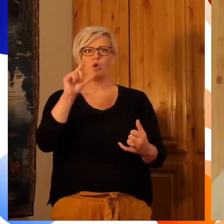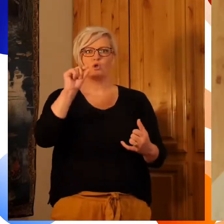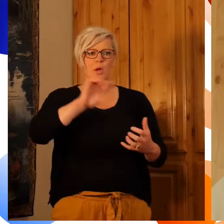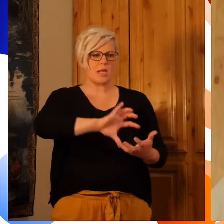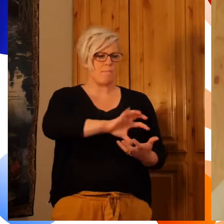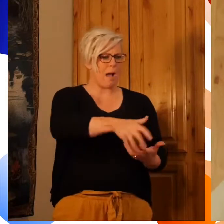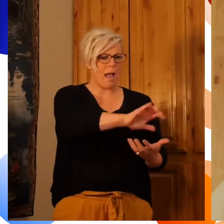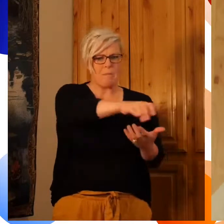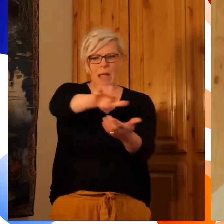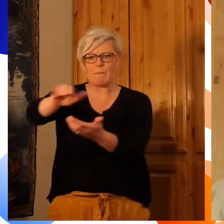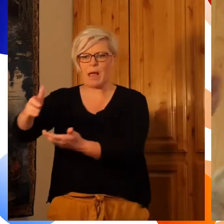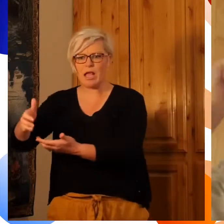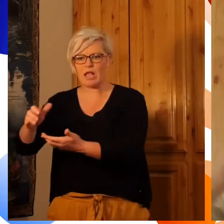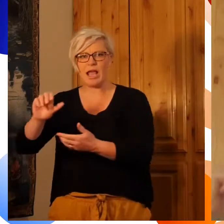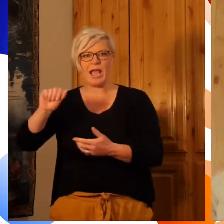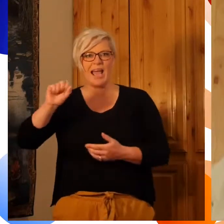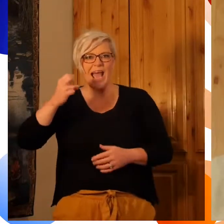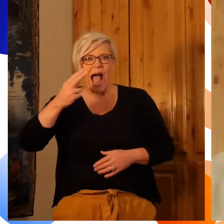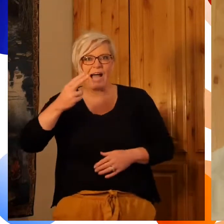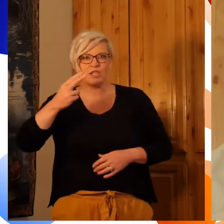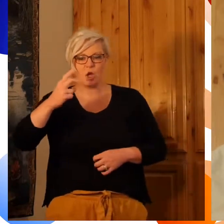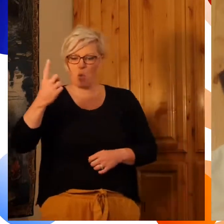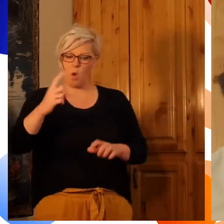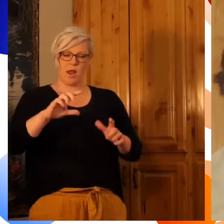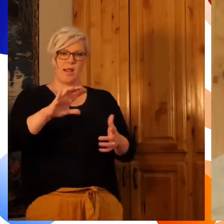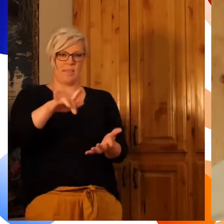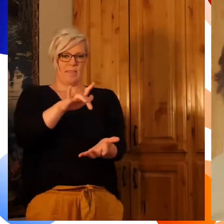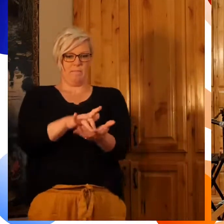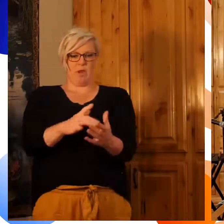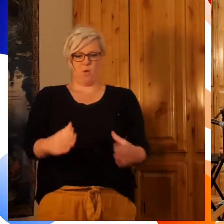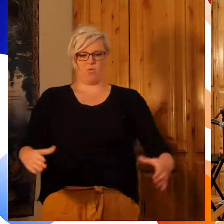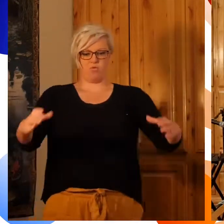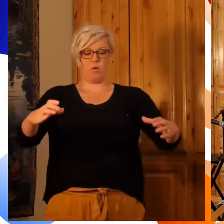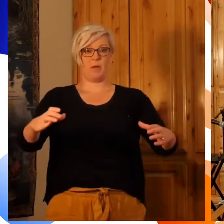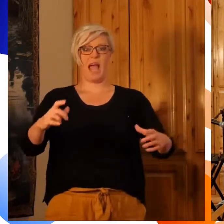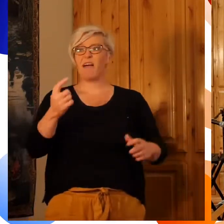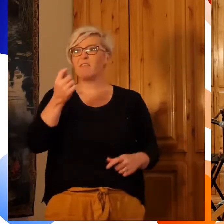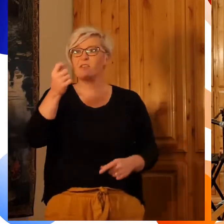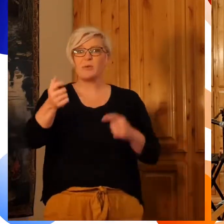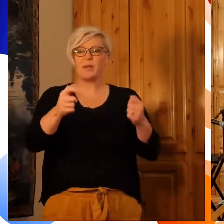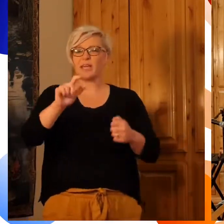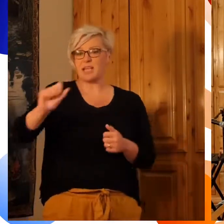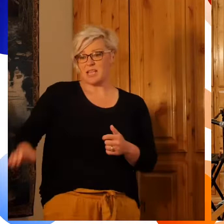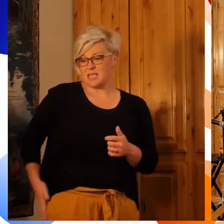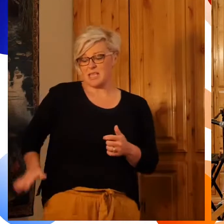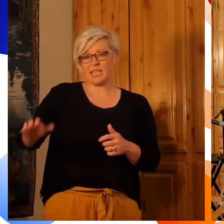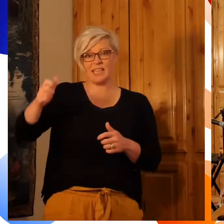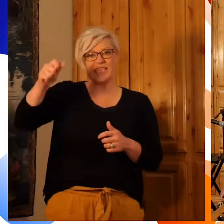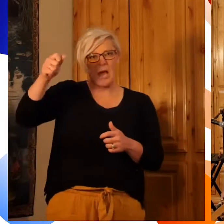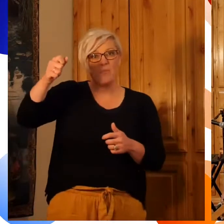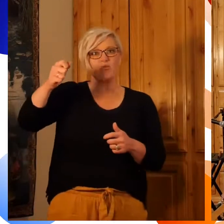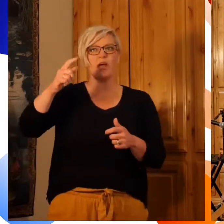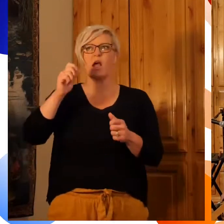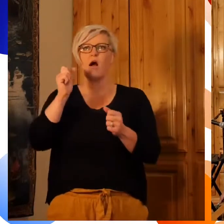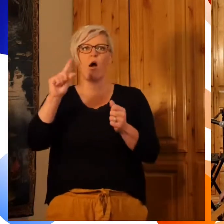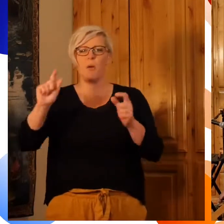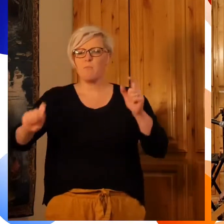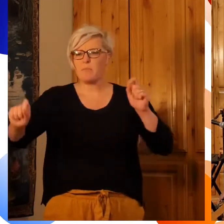in the center with a gold crown. There were bits and pieces of tambourine everywhere. And Donald went out and he picked up the gold crown and put it into a